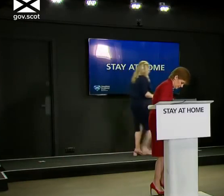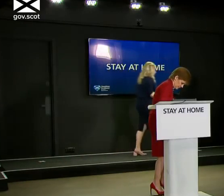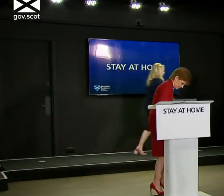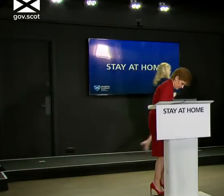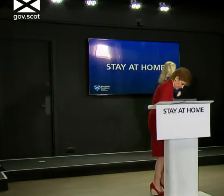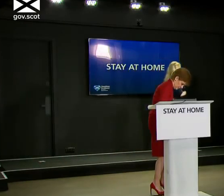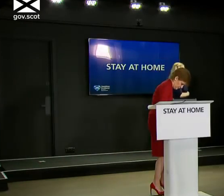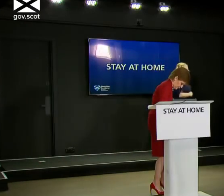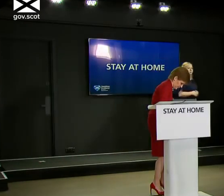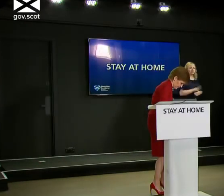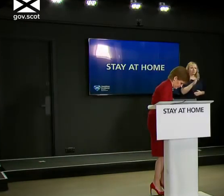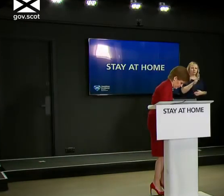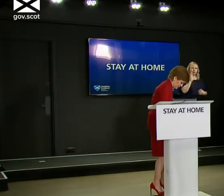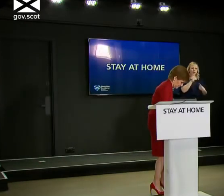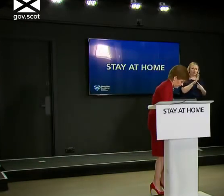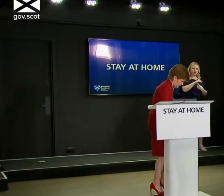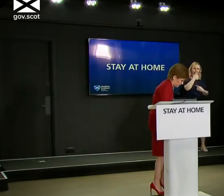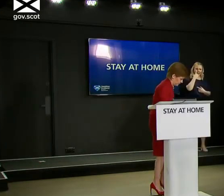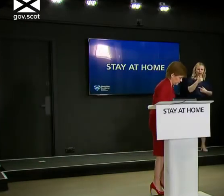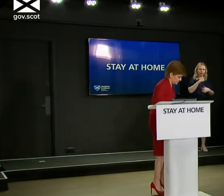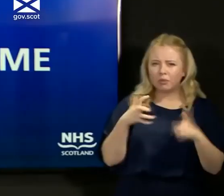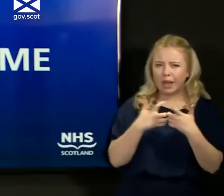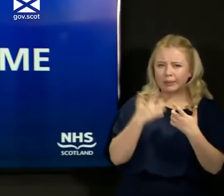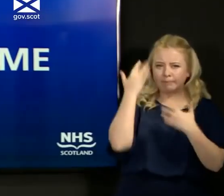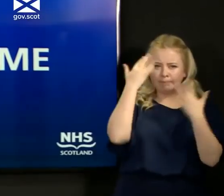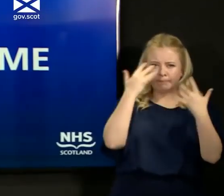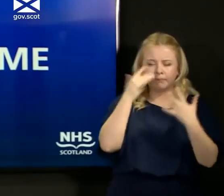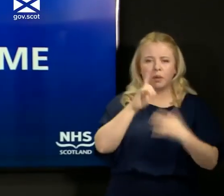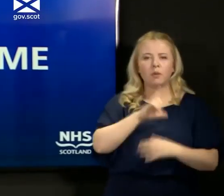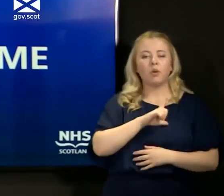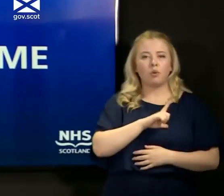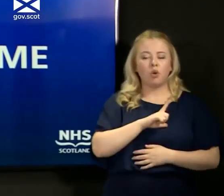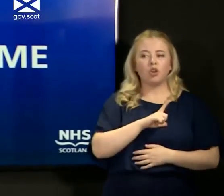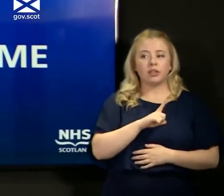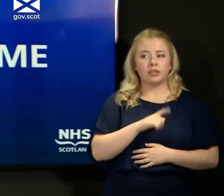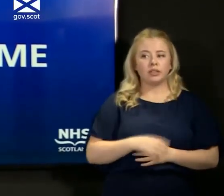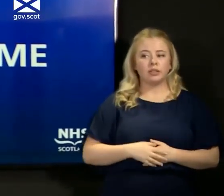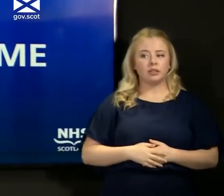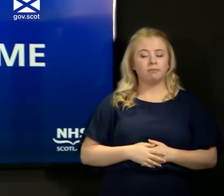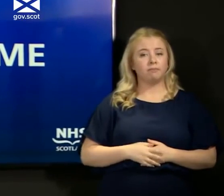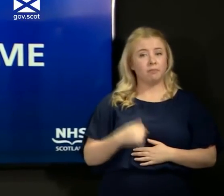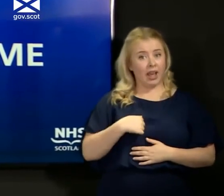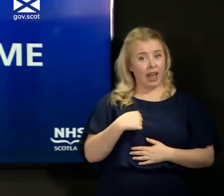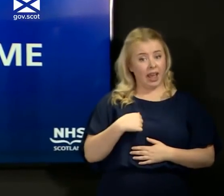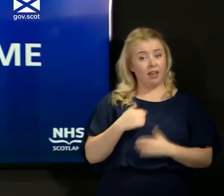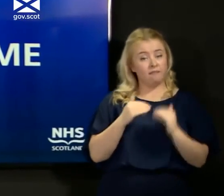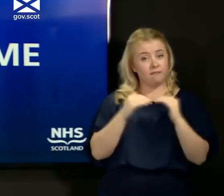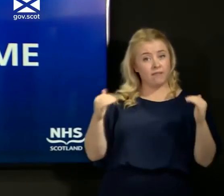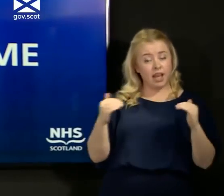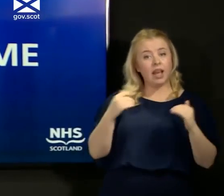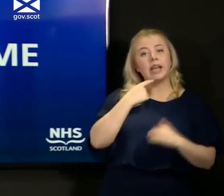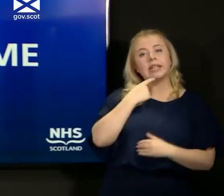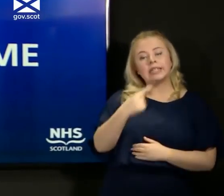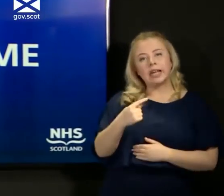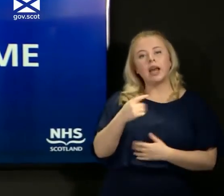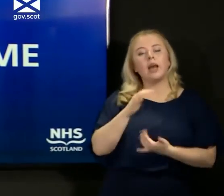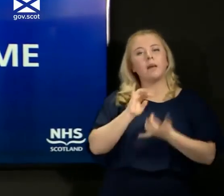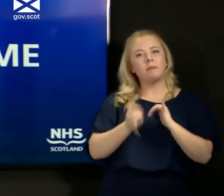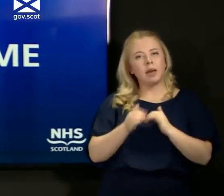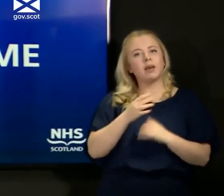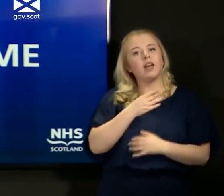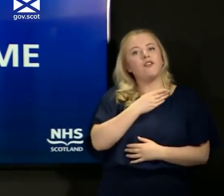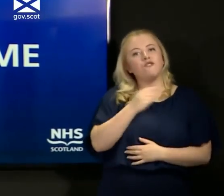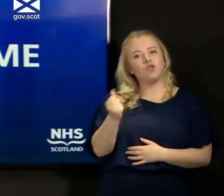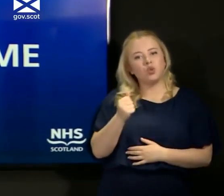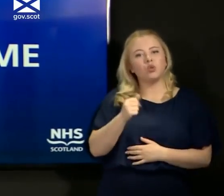careful how we consider this, because whilst I think it's fair to speculate that there may have been a